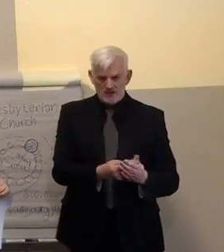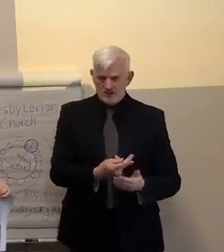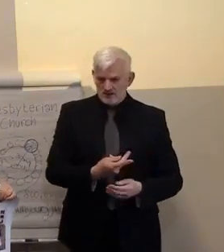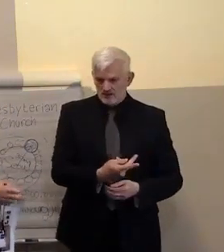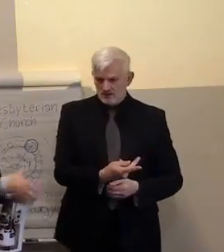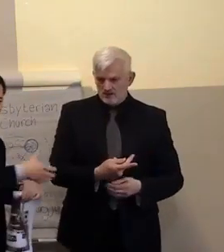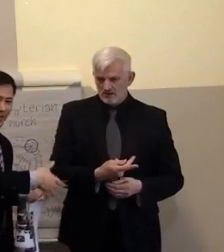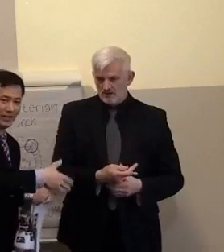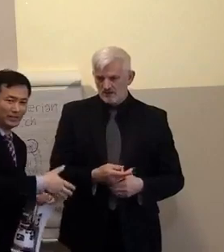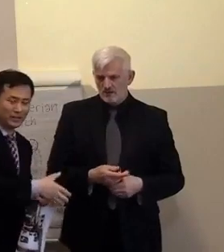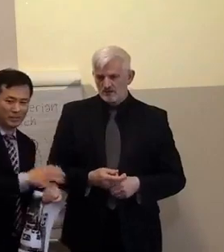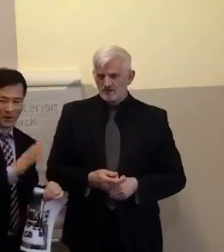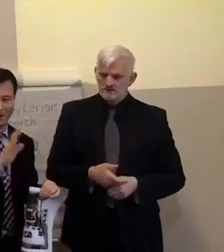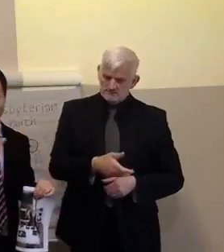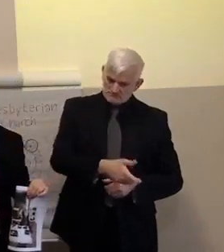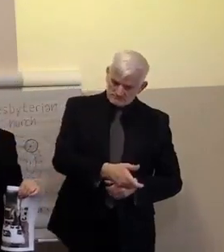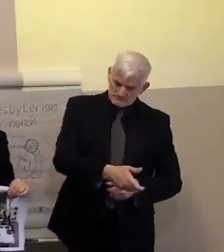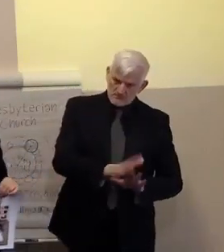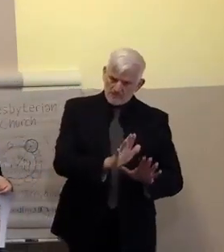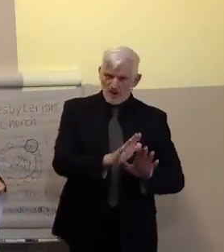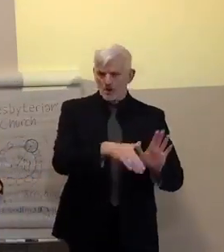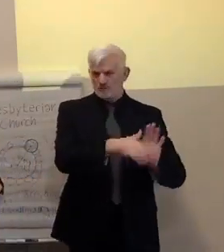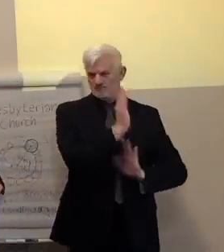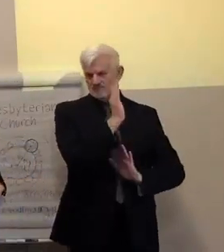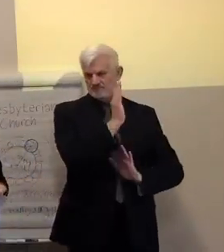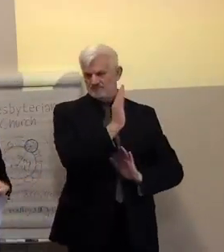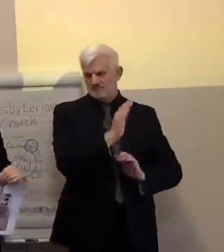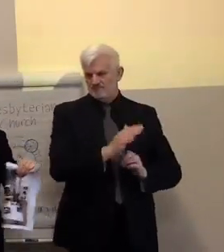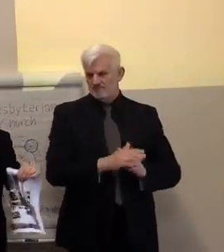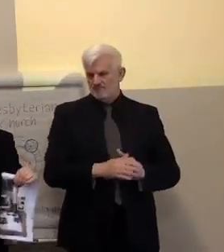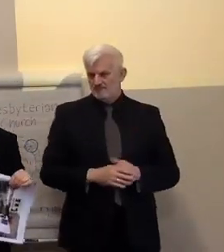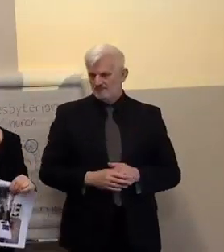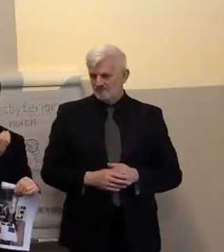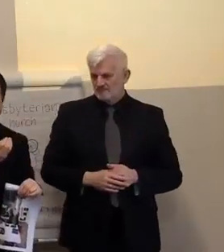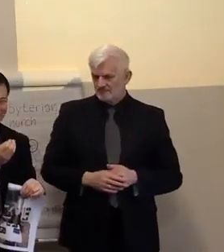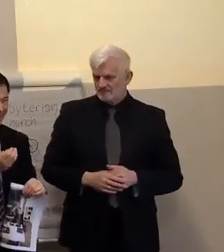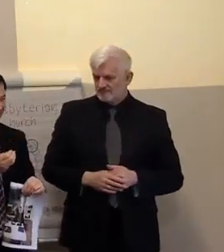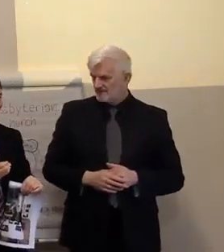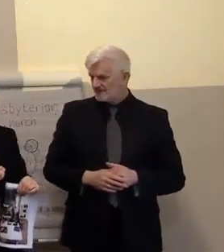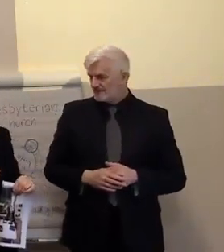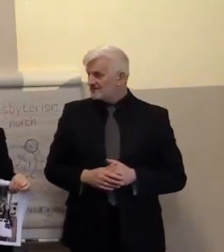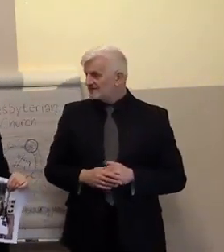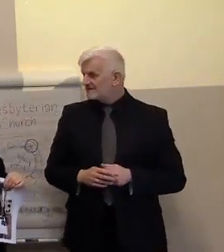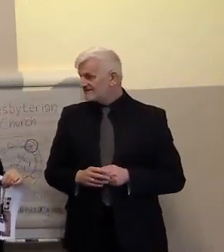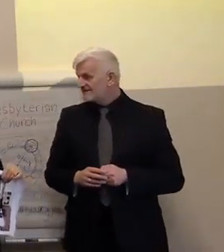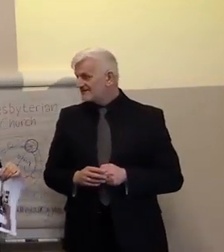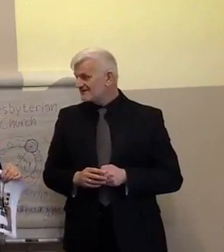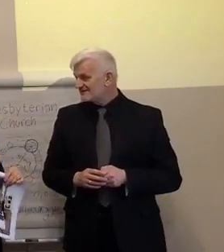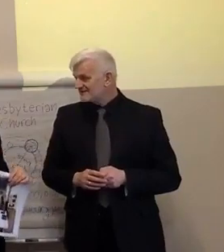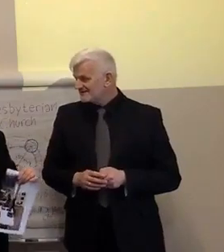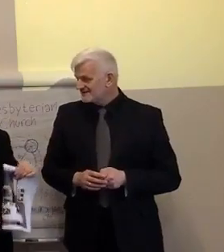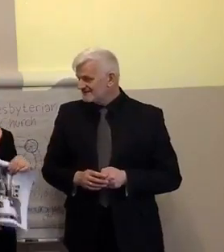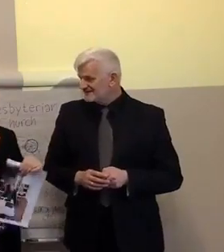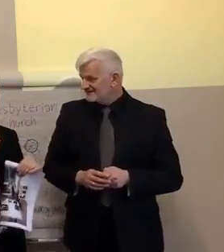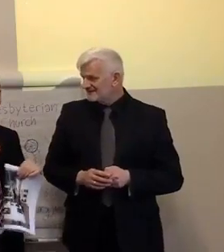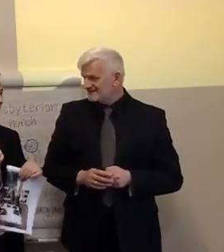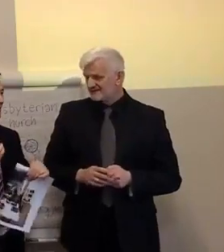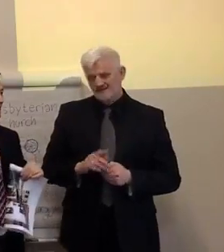And shaking hand, bye-bye. No chance to talk. No chance to talk each other,